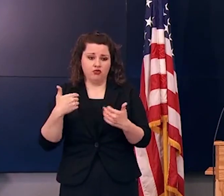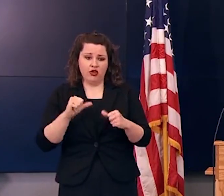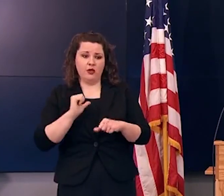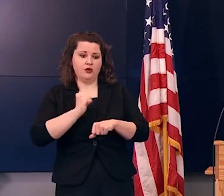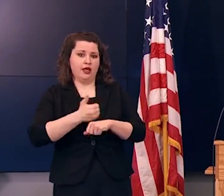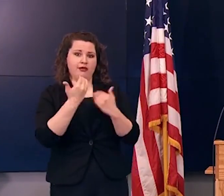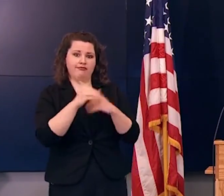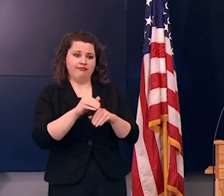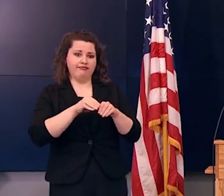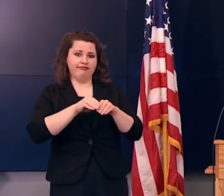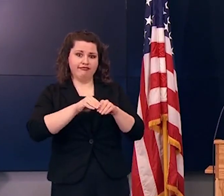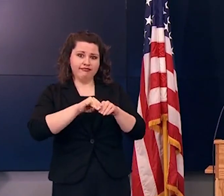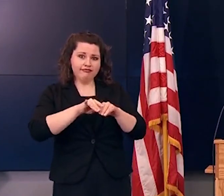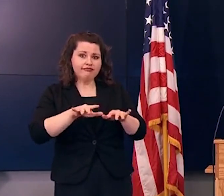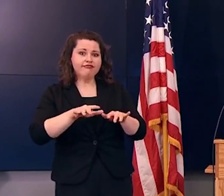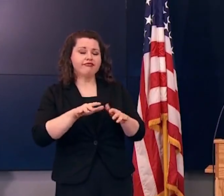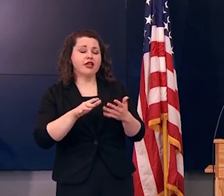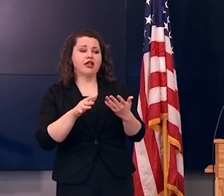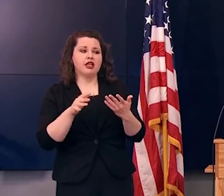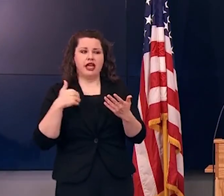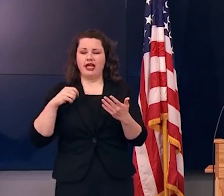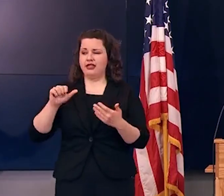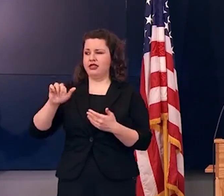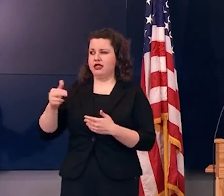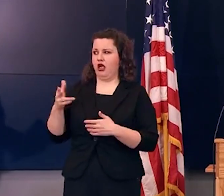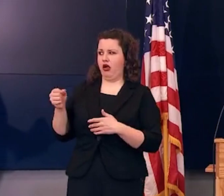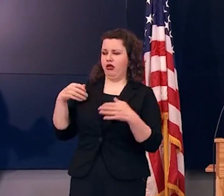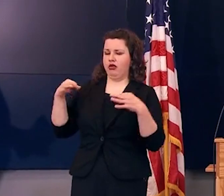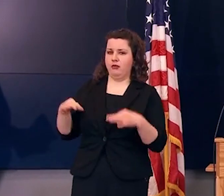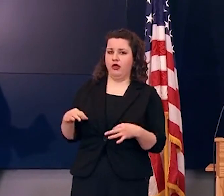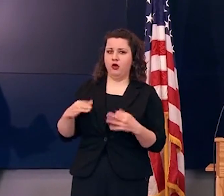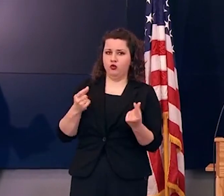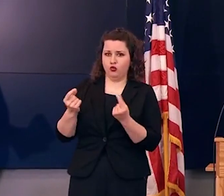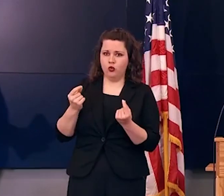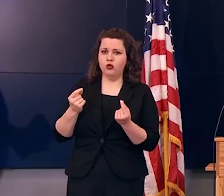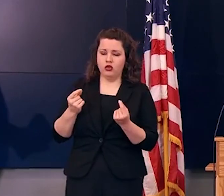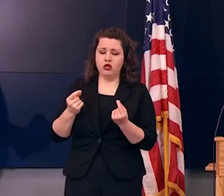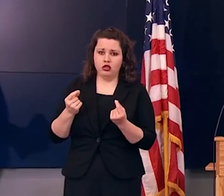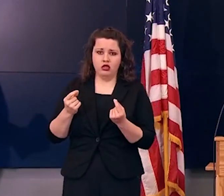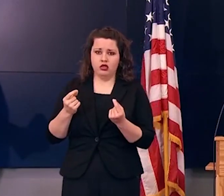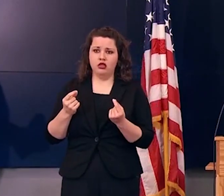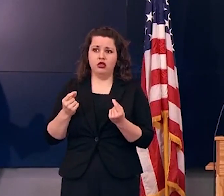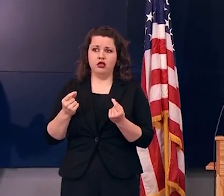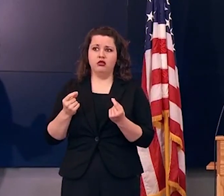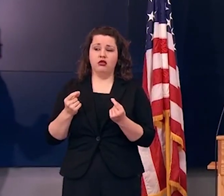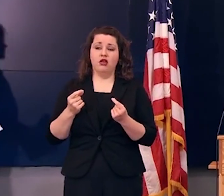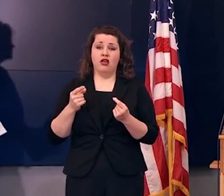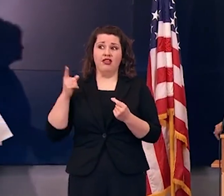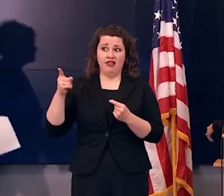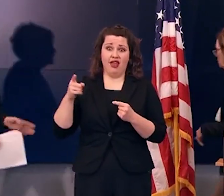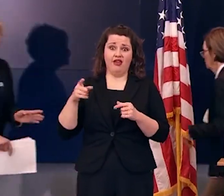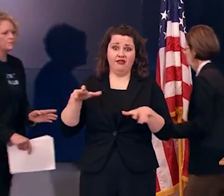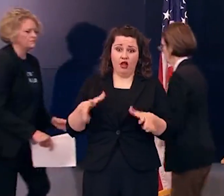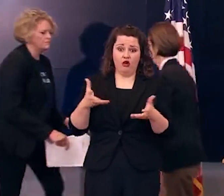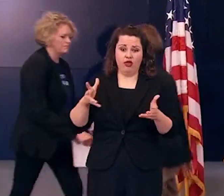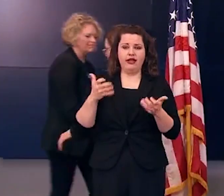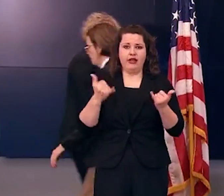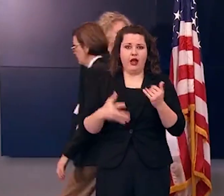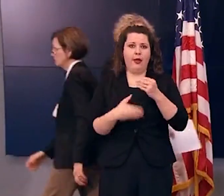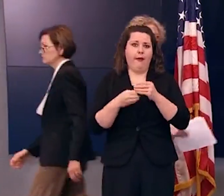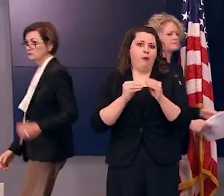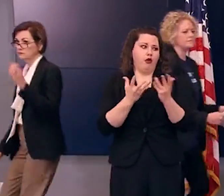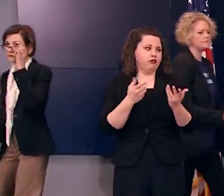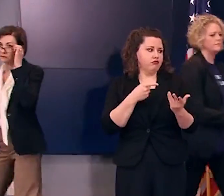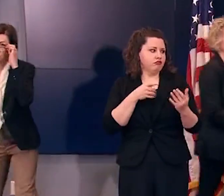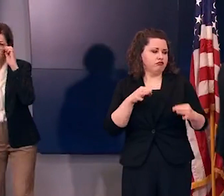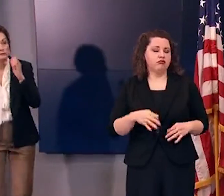mitigation efforts in place. And I'll let Sarah talk about what we're doing even on top of what they've already done.